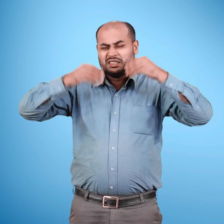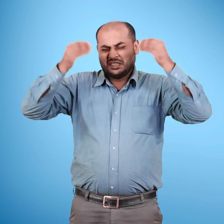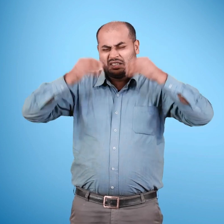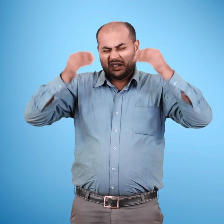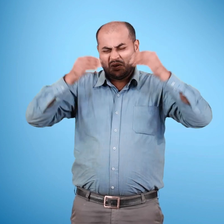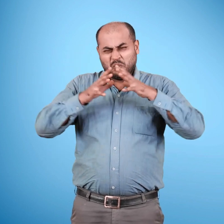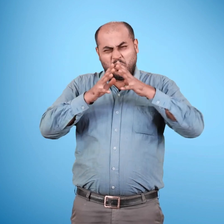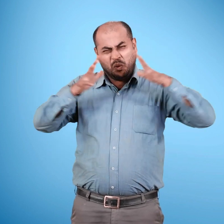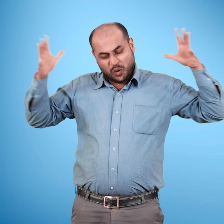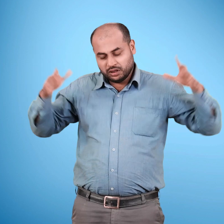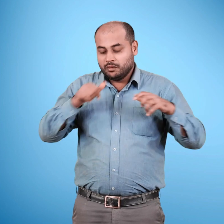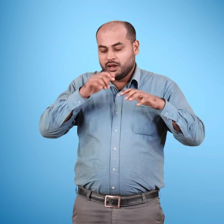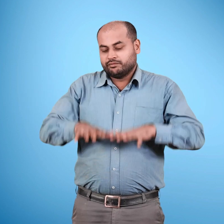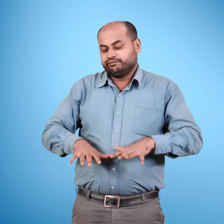Excessive rains may cause floods,